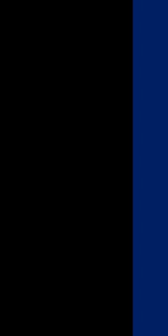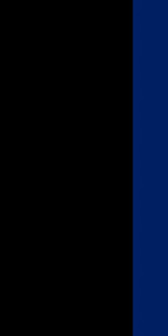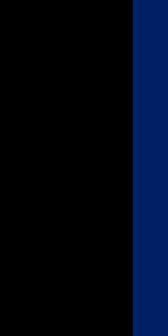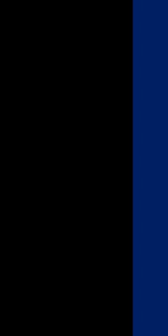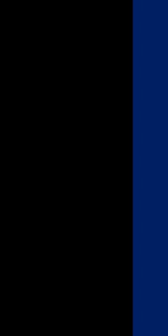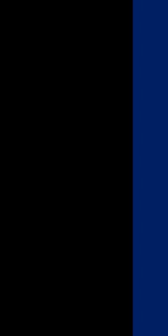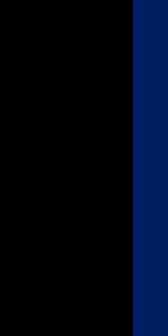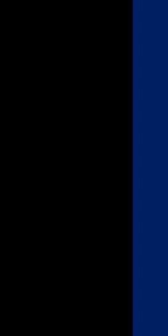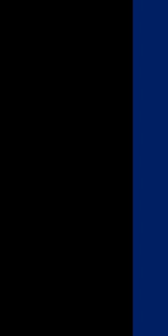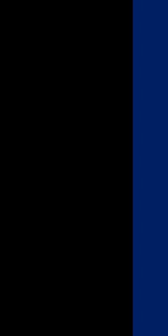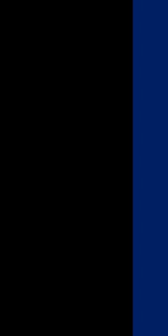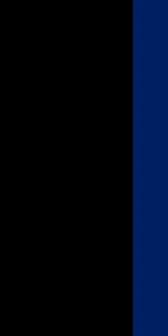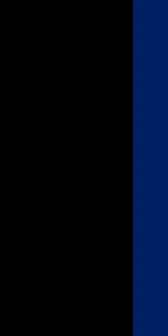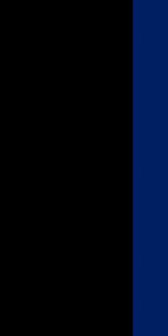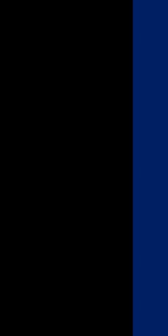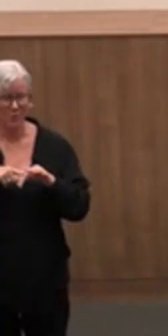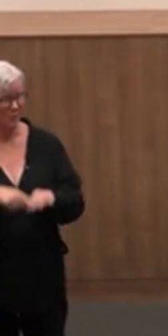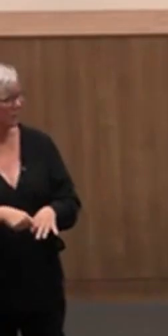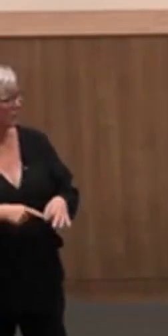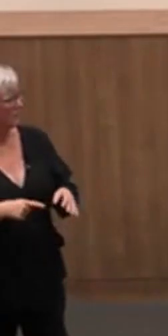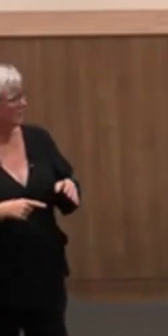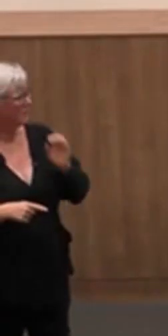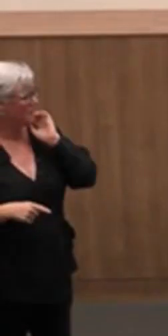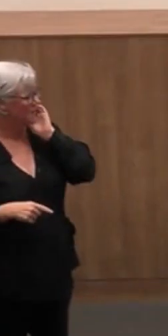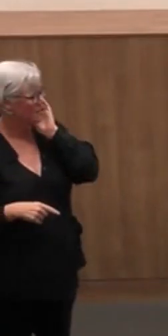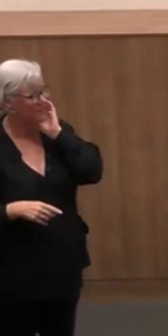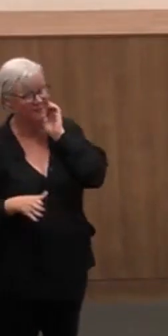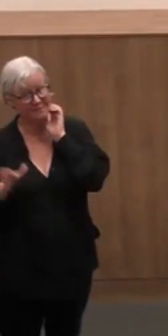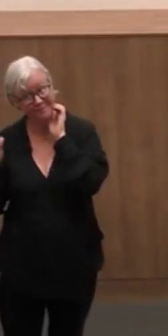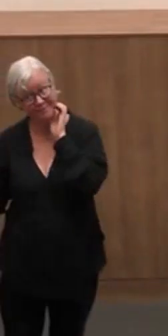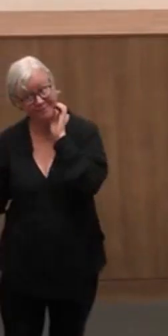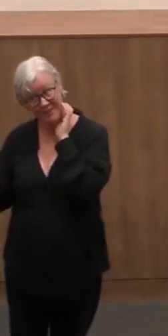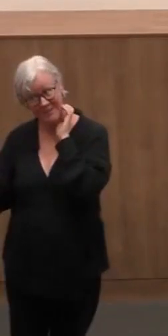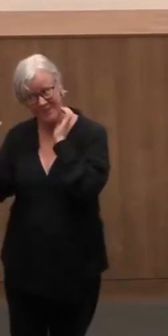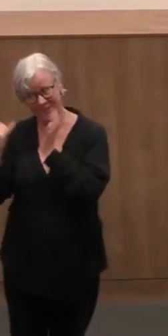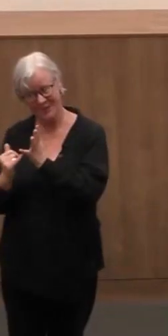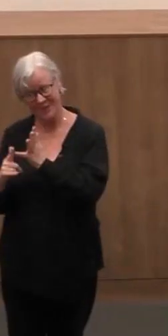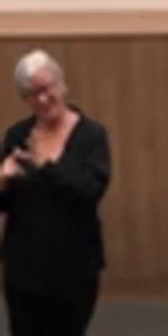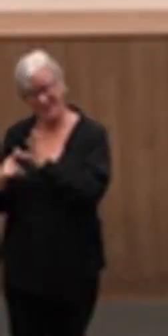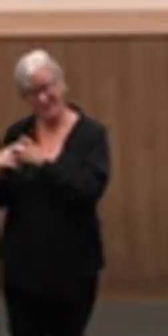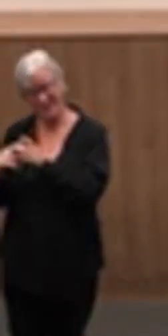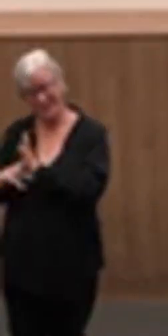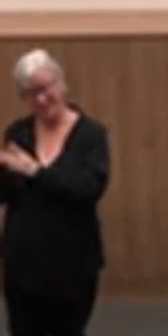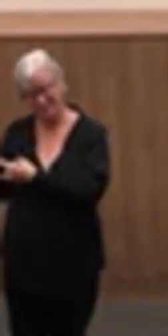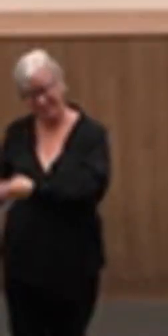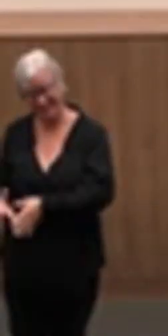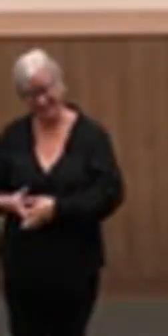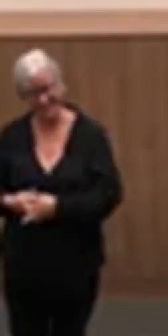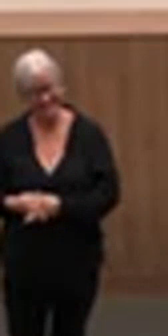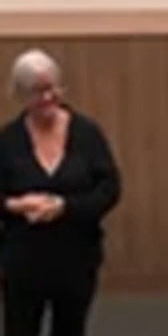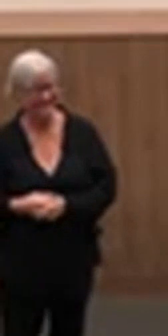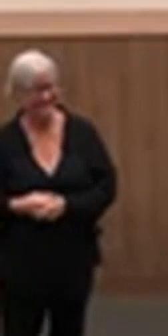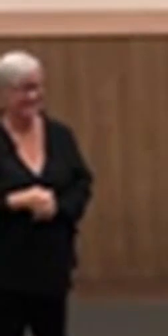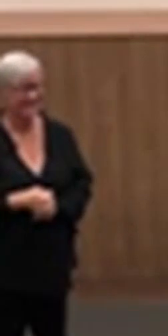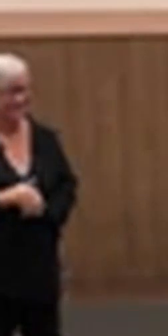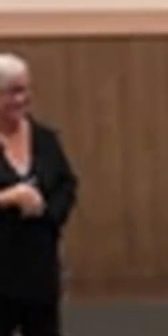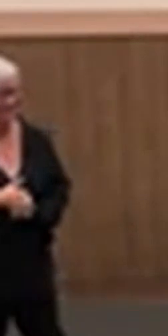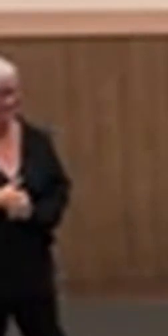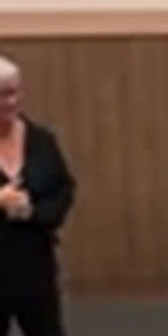Okay, straight into the questions. So Susan, I'm going to have you up first. So a little heads up to be ready. I think one of